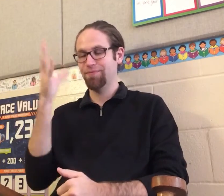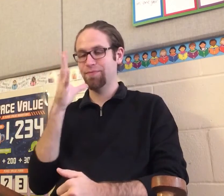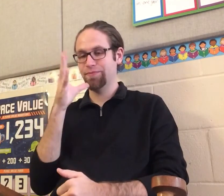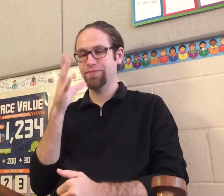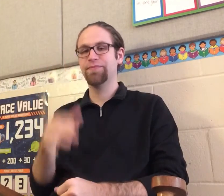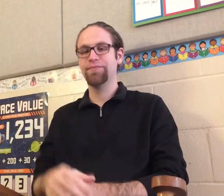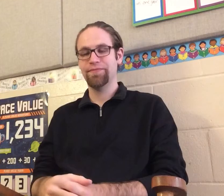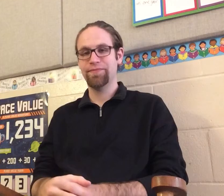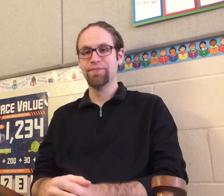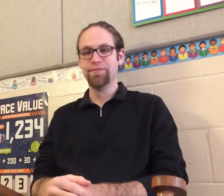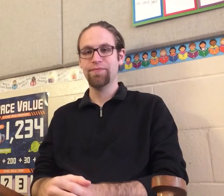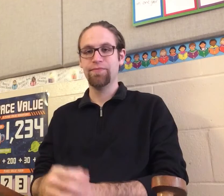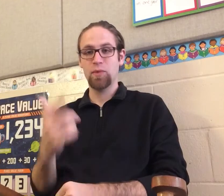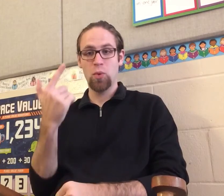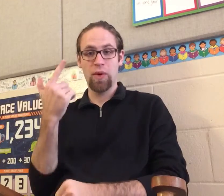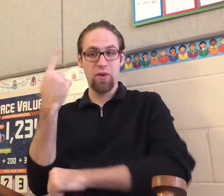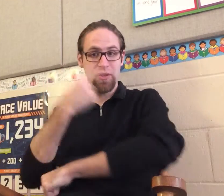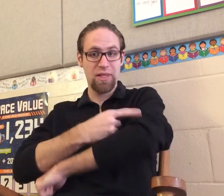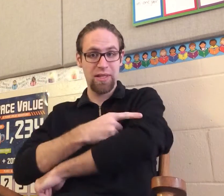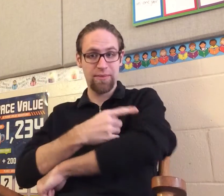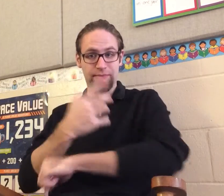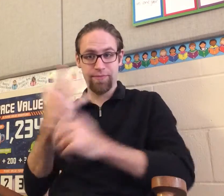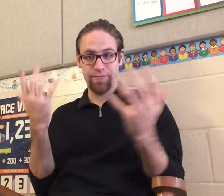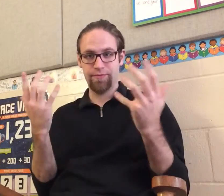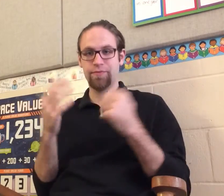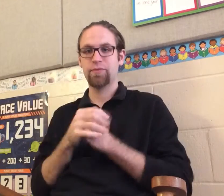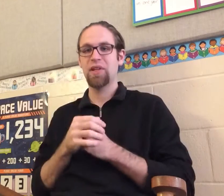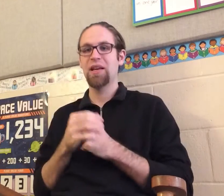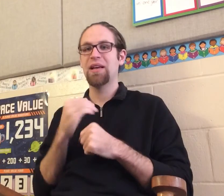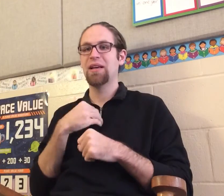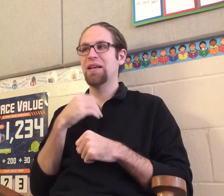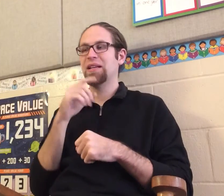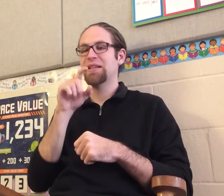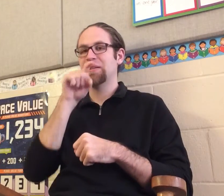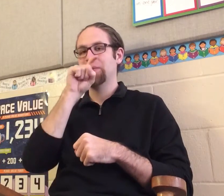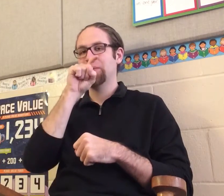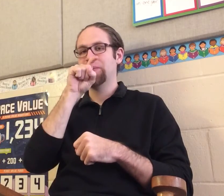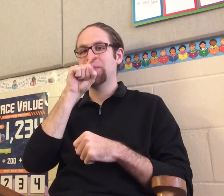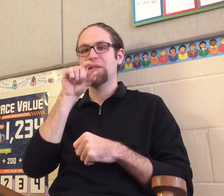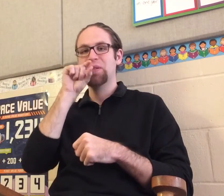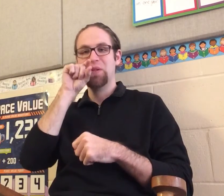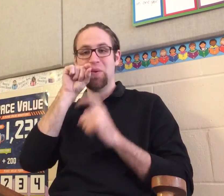On the 21st day, the chick uses its egg tooth to chip a circle around the inside of the shell.